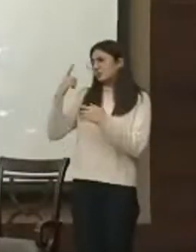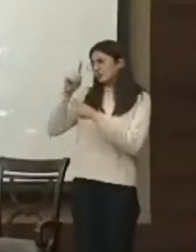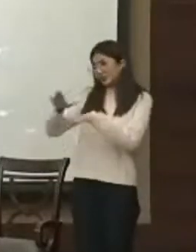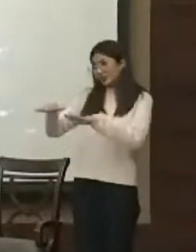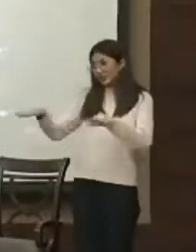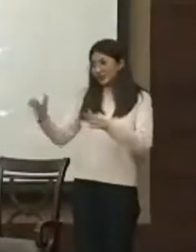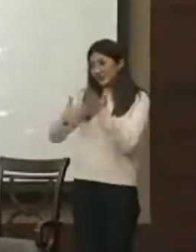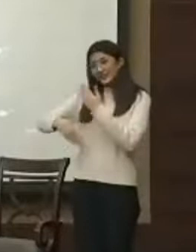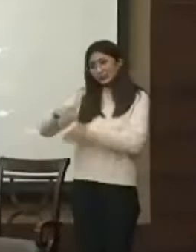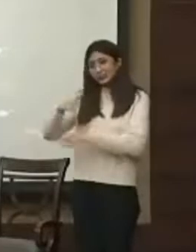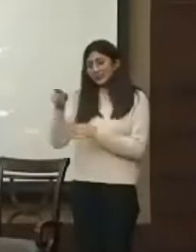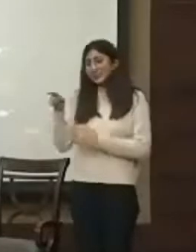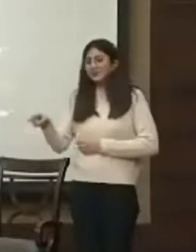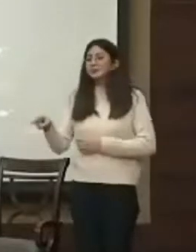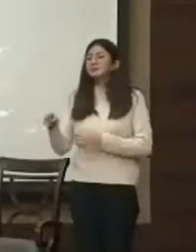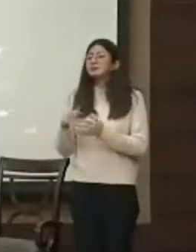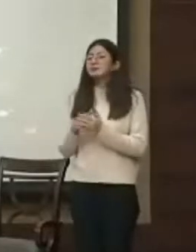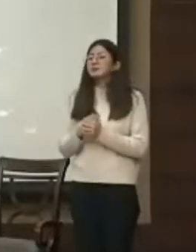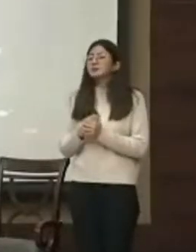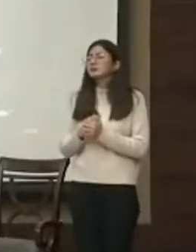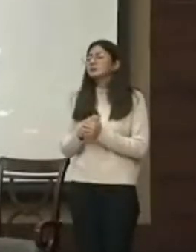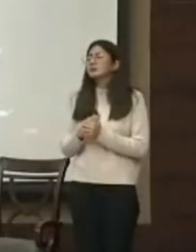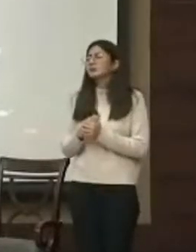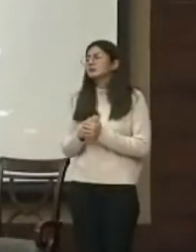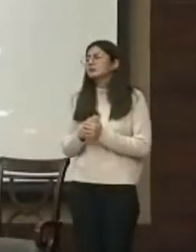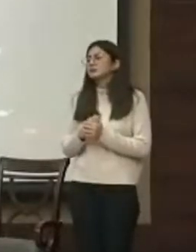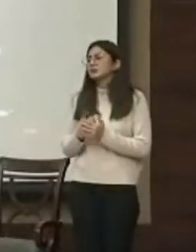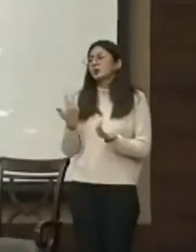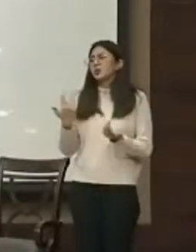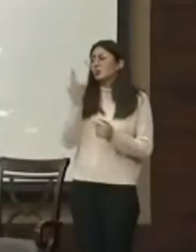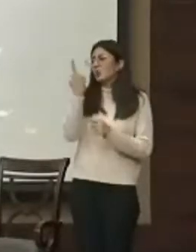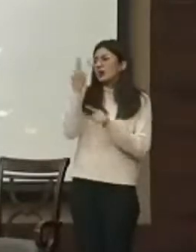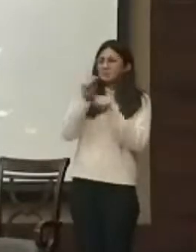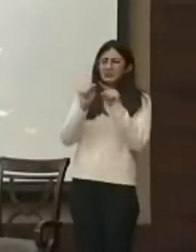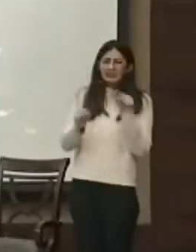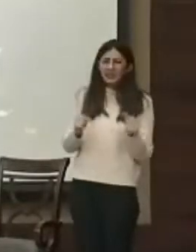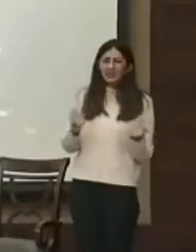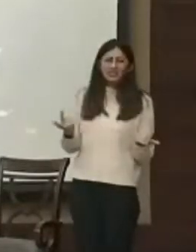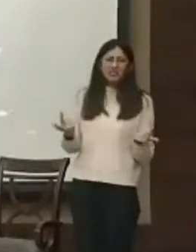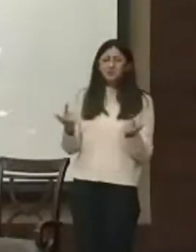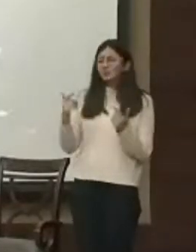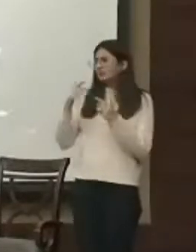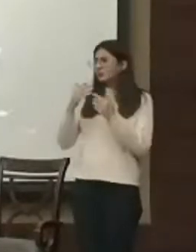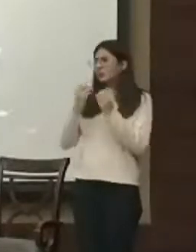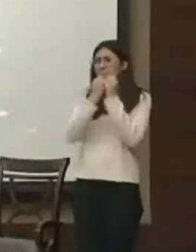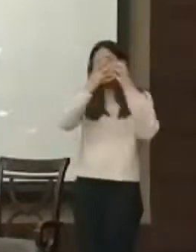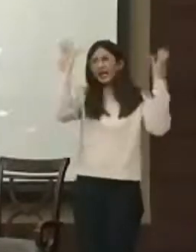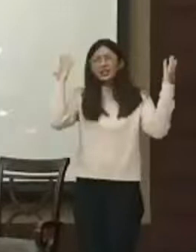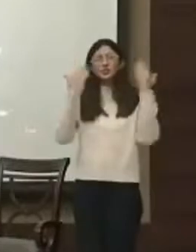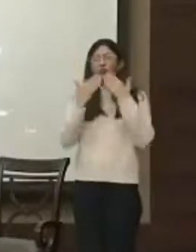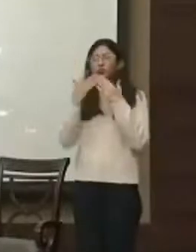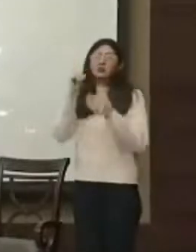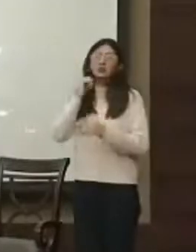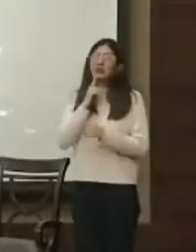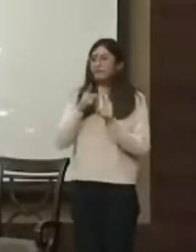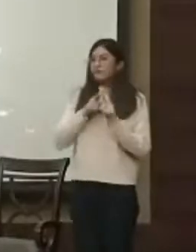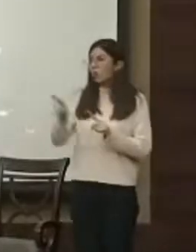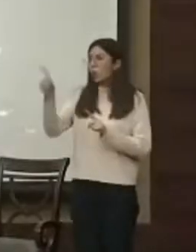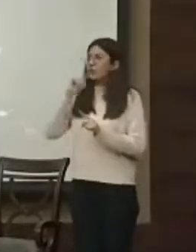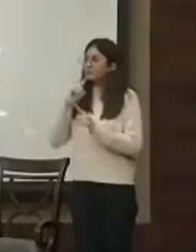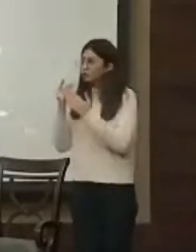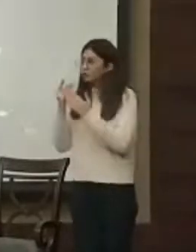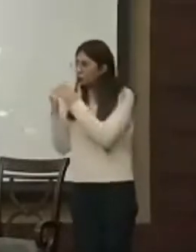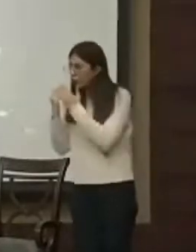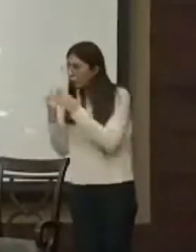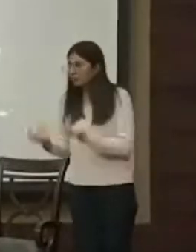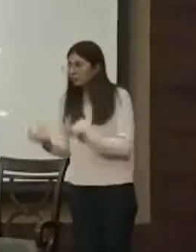people want to send children to schools which are running various disability school, like deaf should go to deaf school, blind